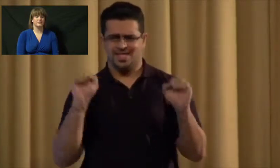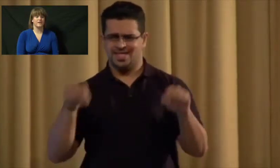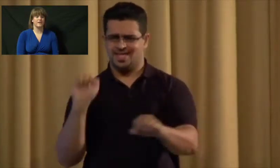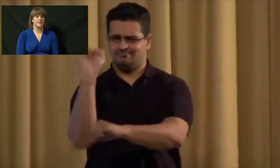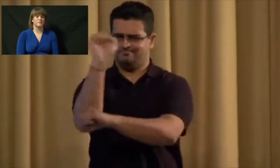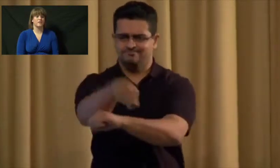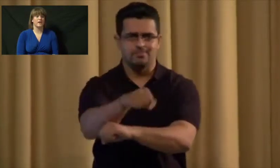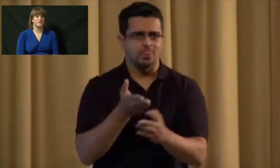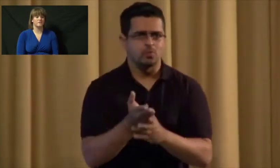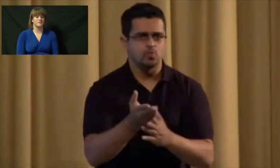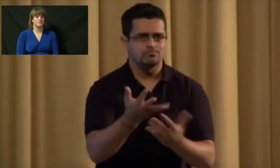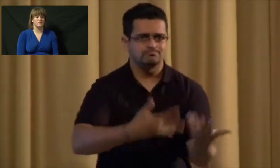understanding and communication.